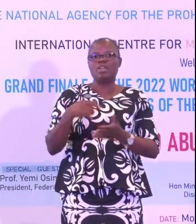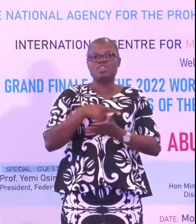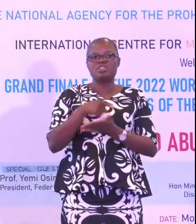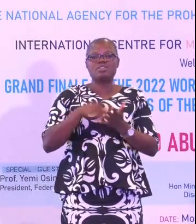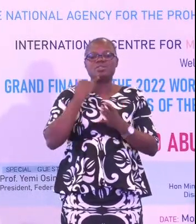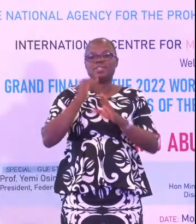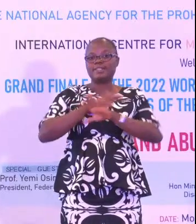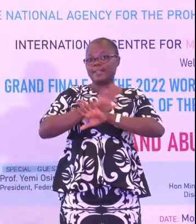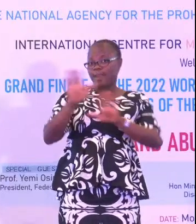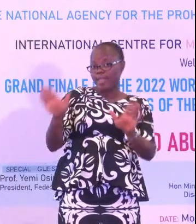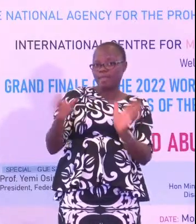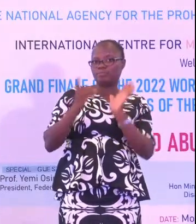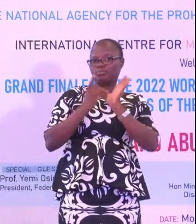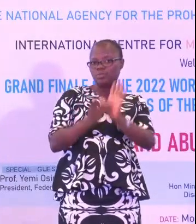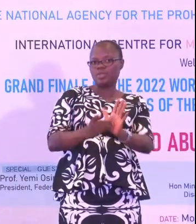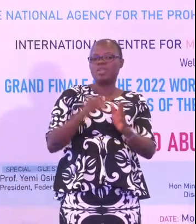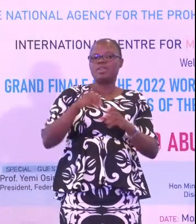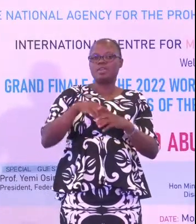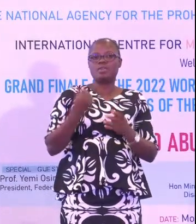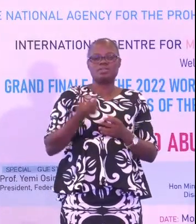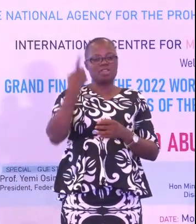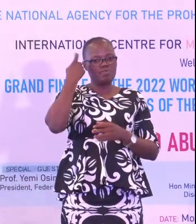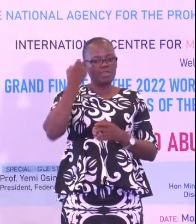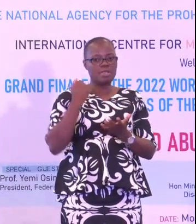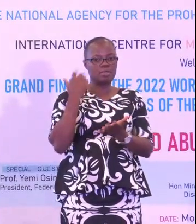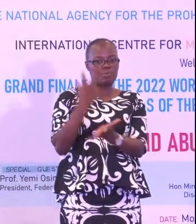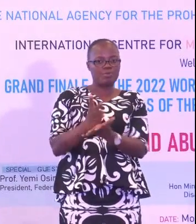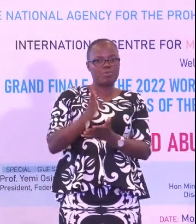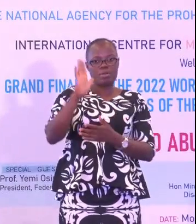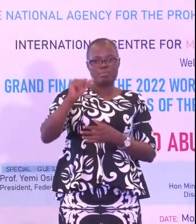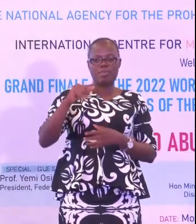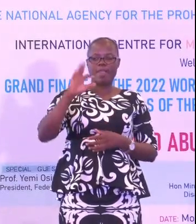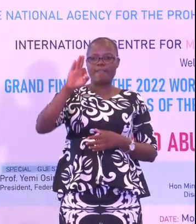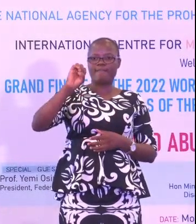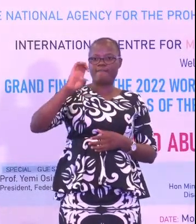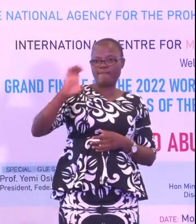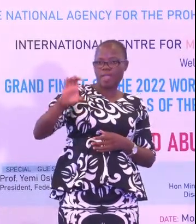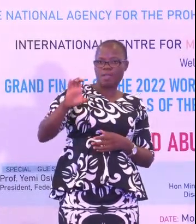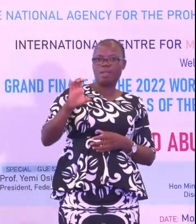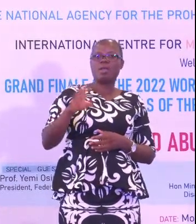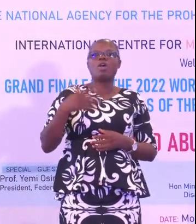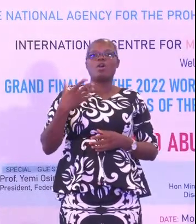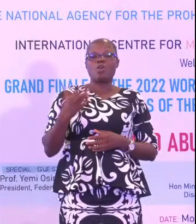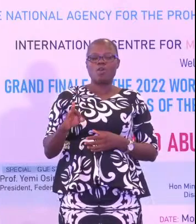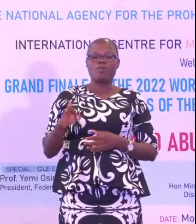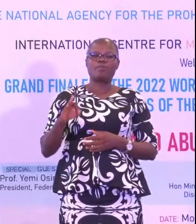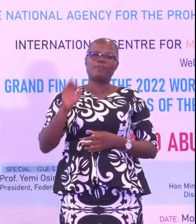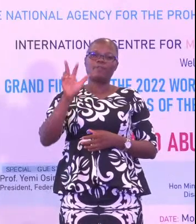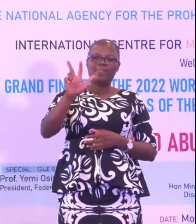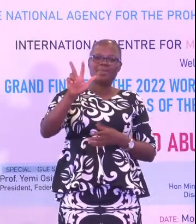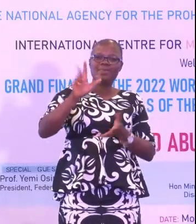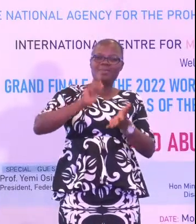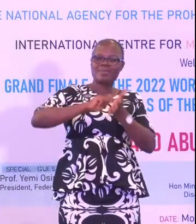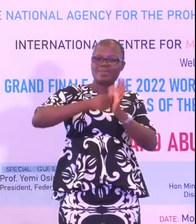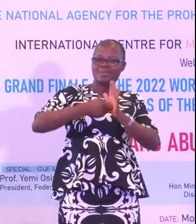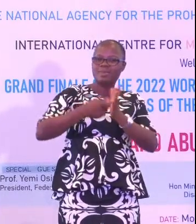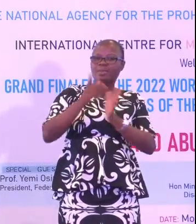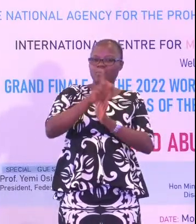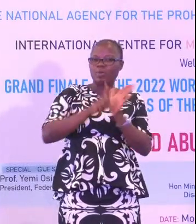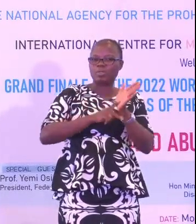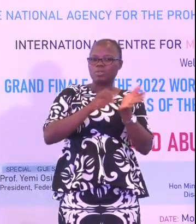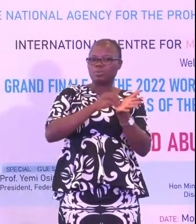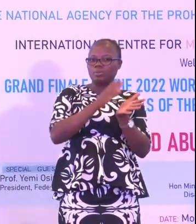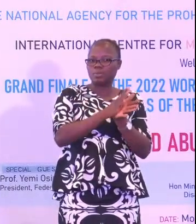clearly demonstrated in the recent approval by the Federal Executive Council of 3 key policy